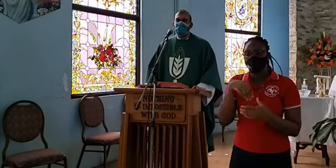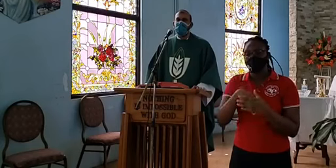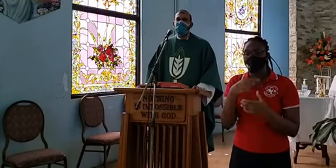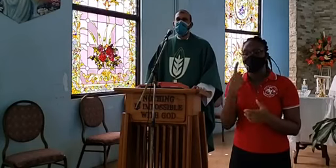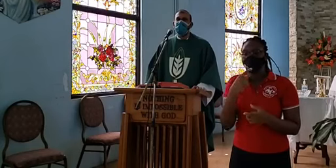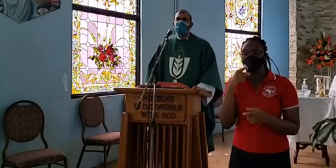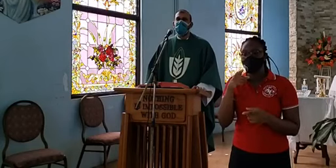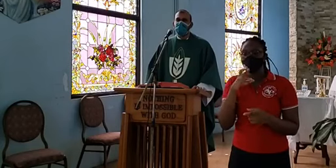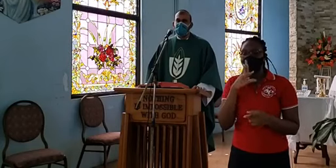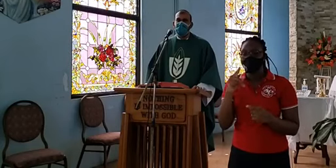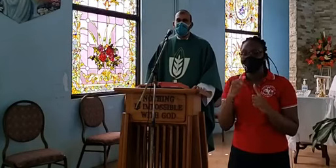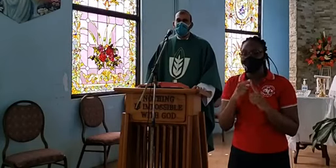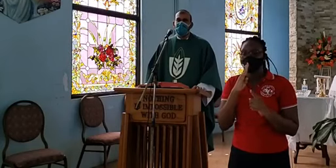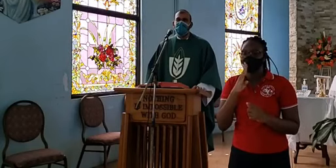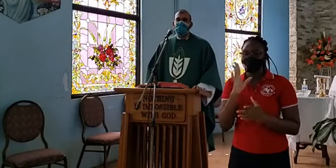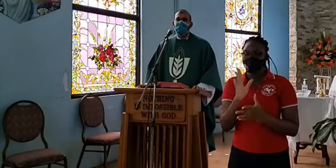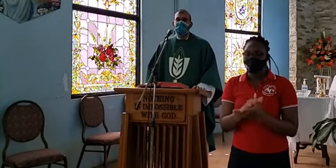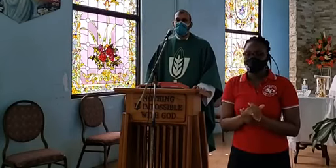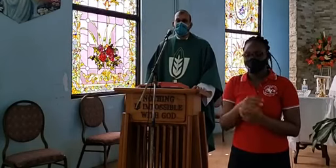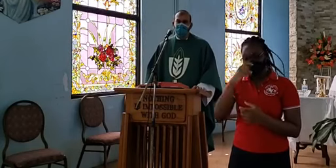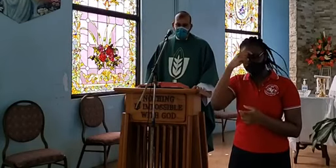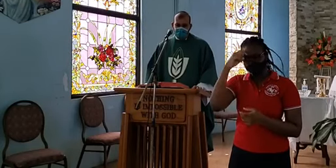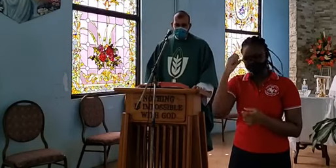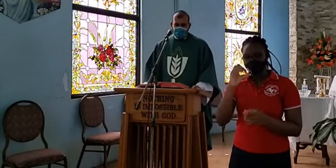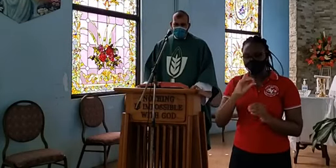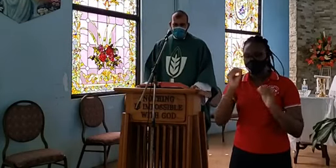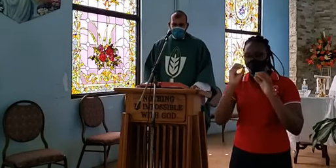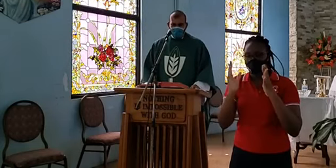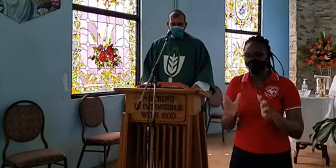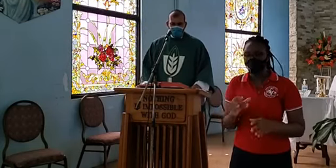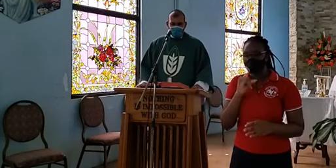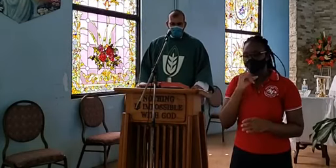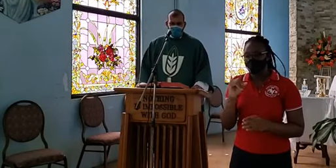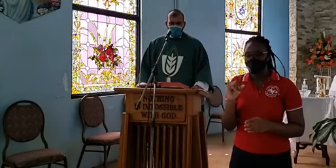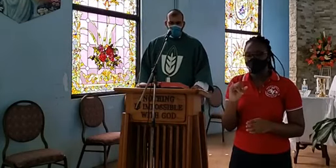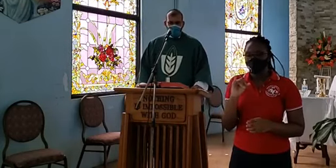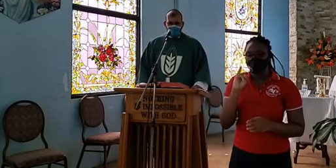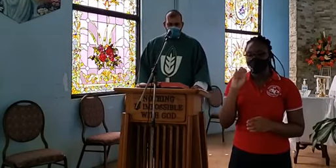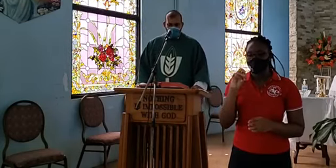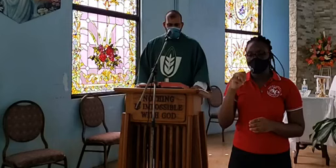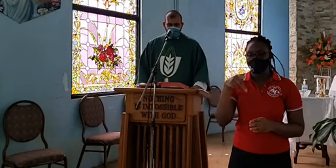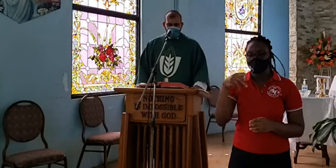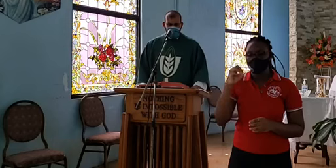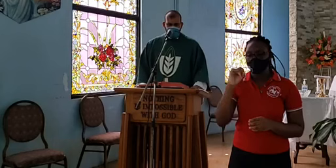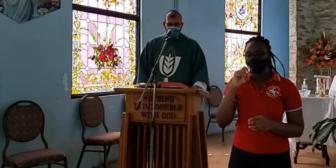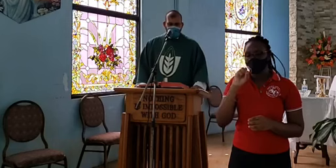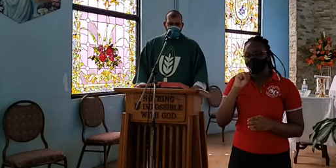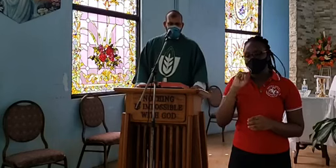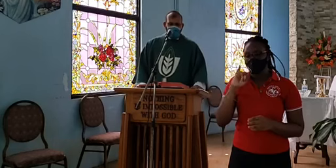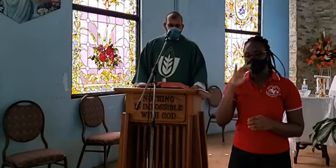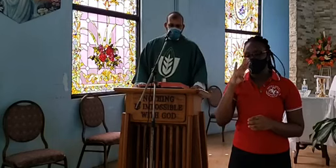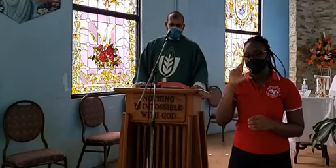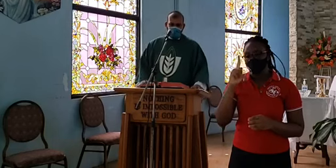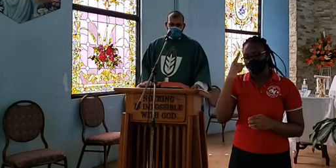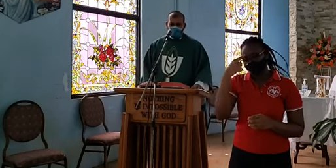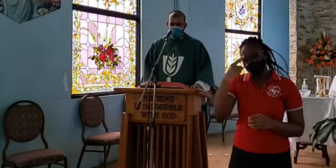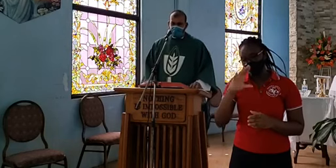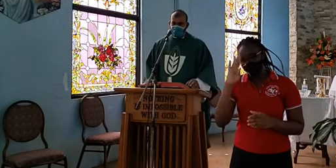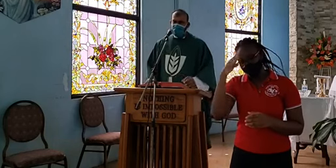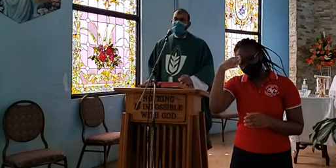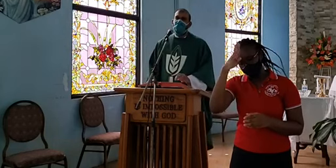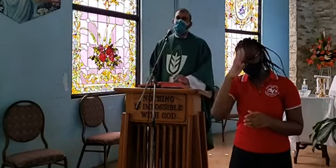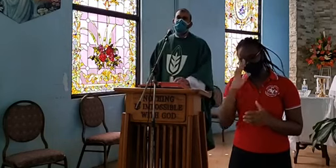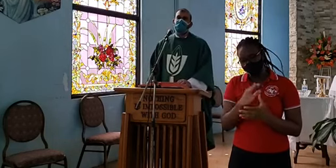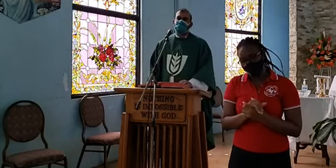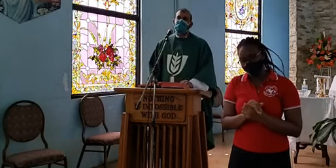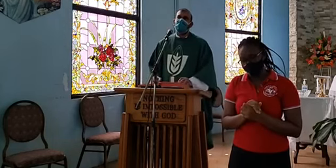are meant to be, because nothing is impossible for God. So let us listen to